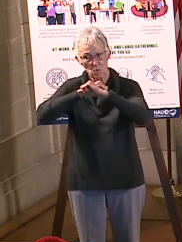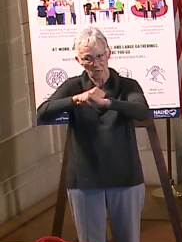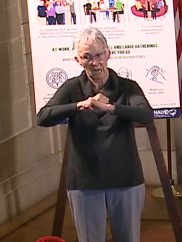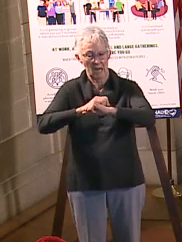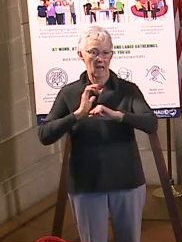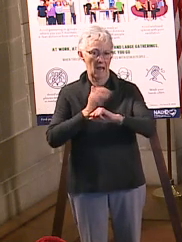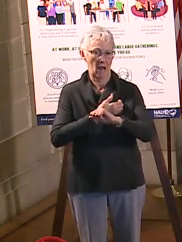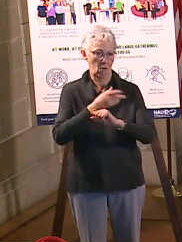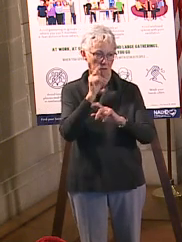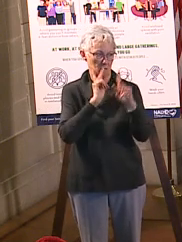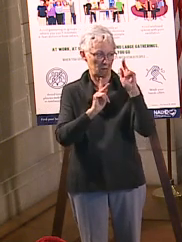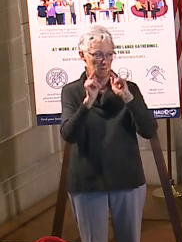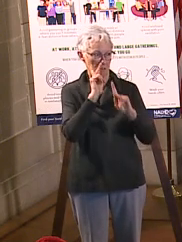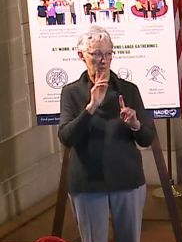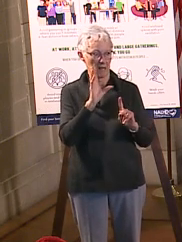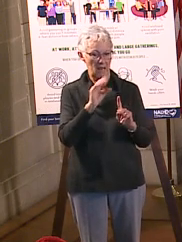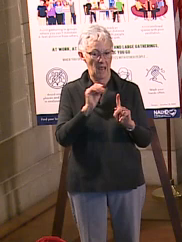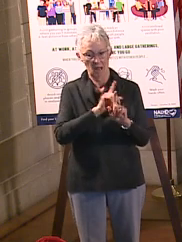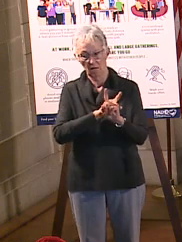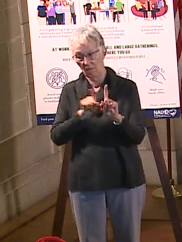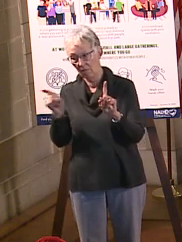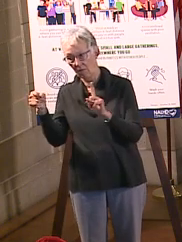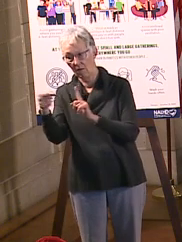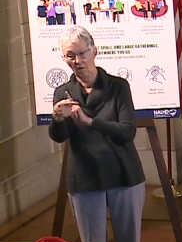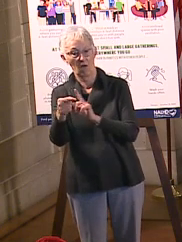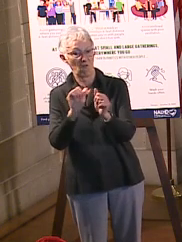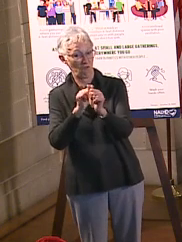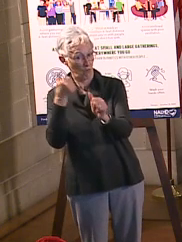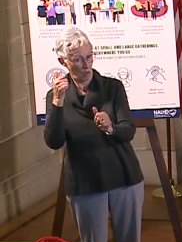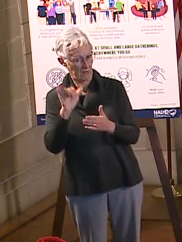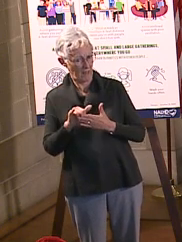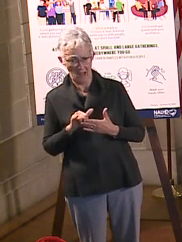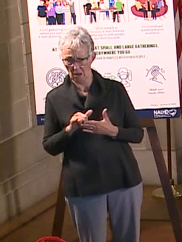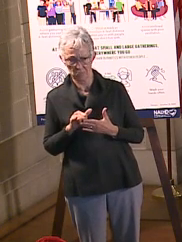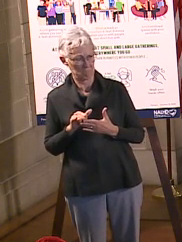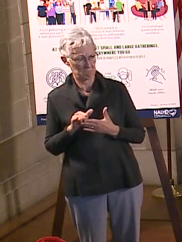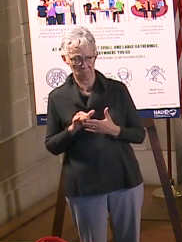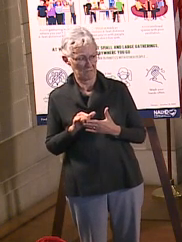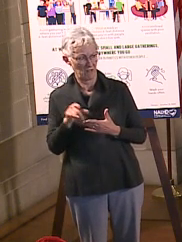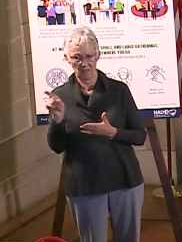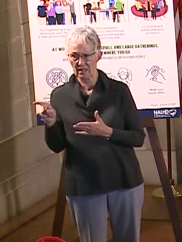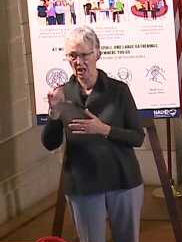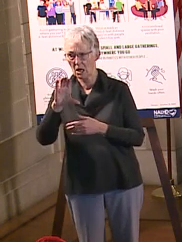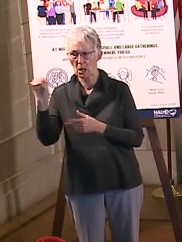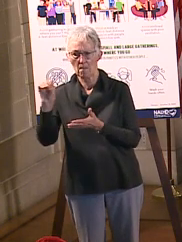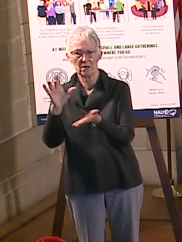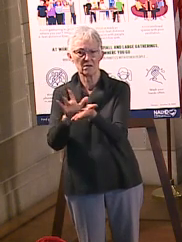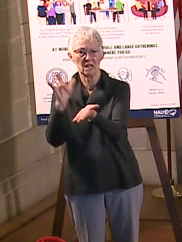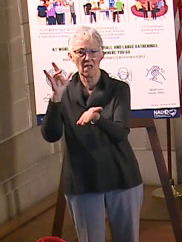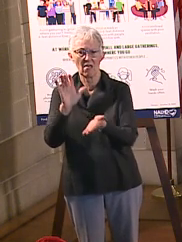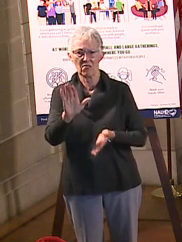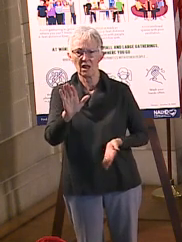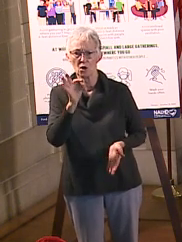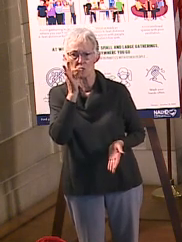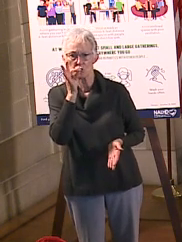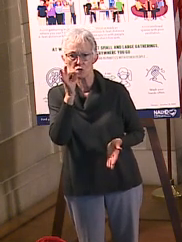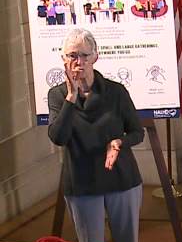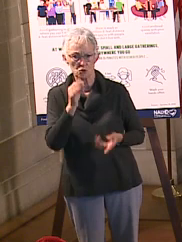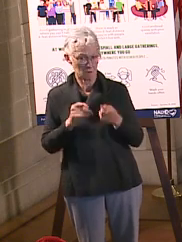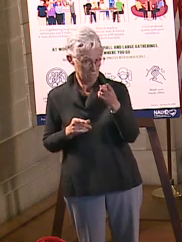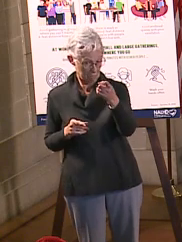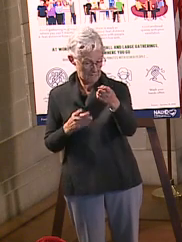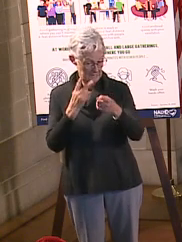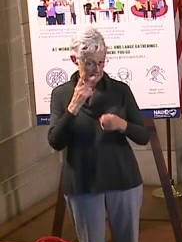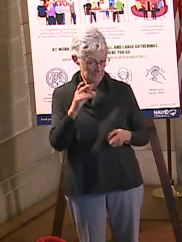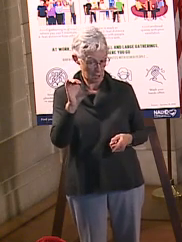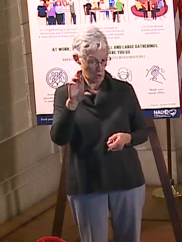and going around that process to allow these companies to take advantage of people's drug addictions. But have you seen crime rates go up in either of